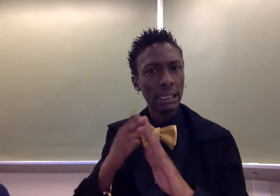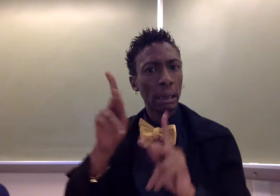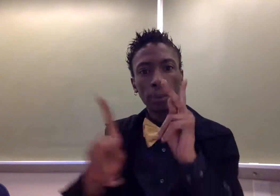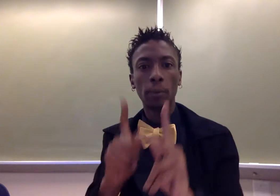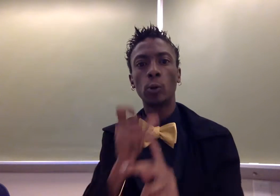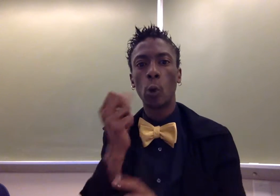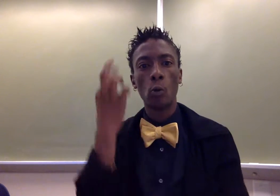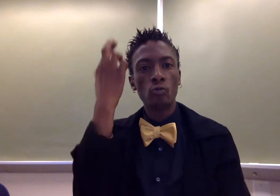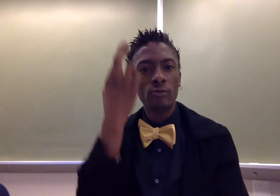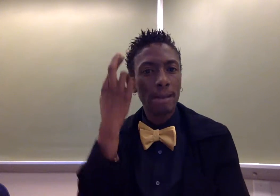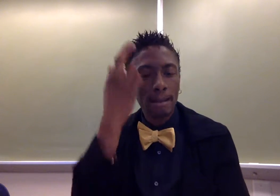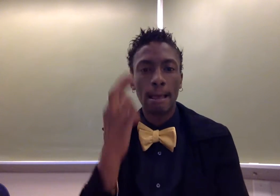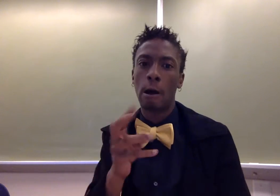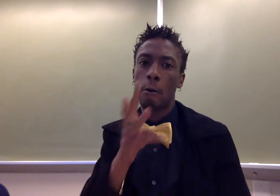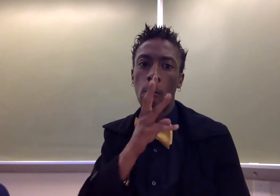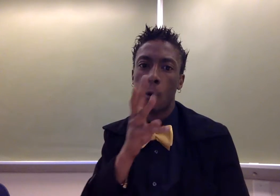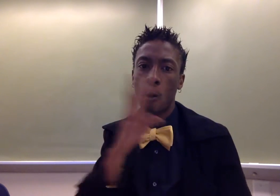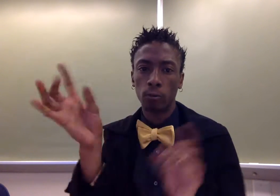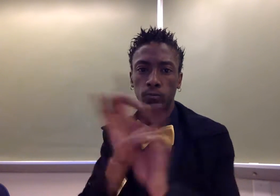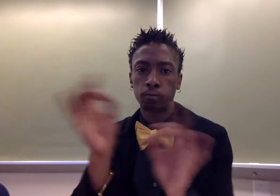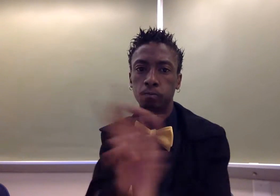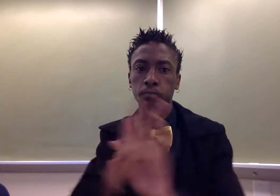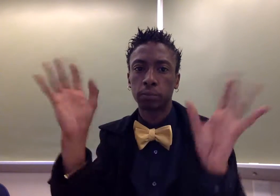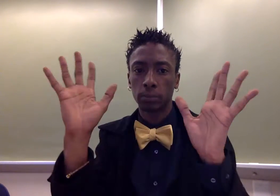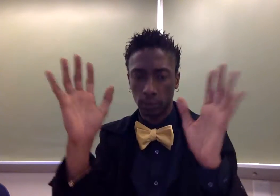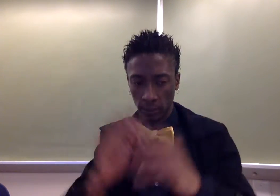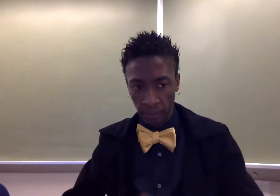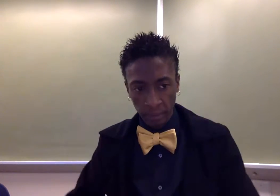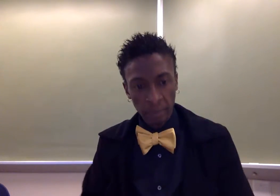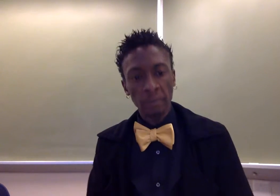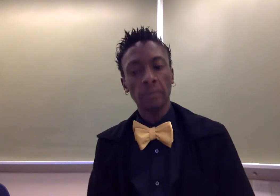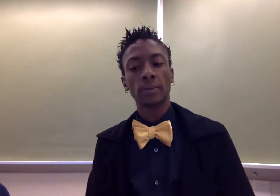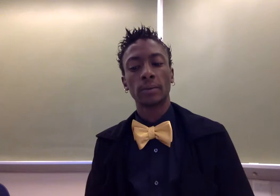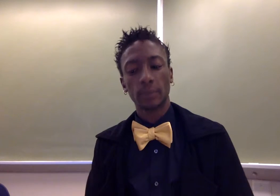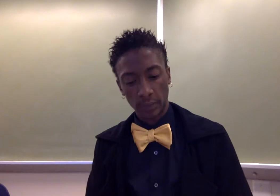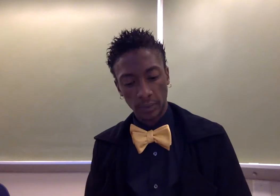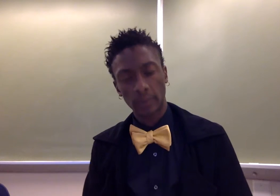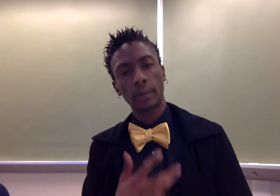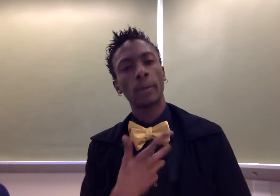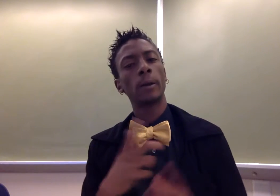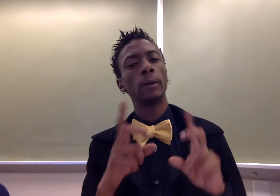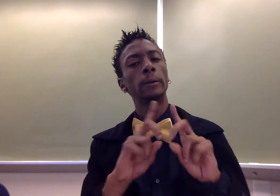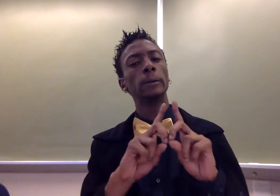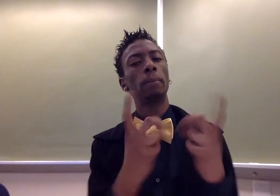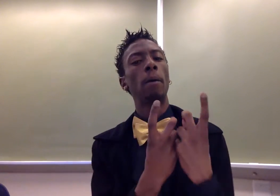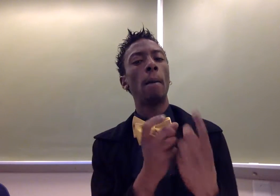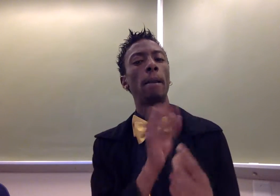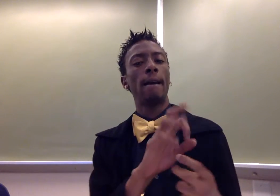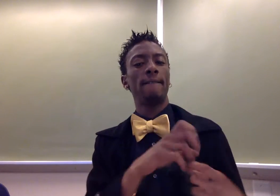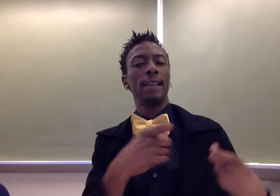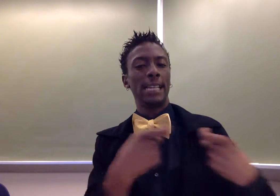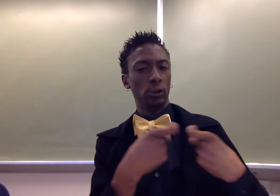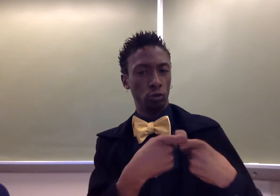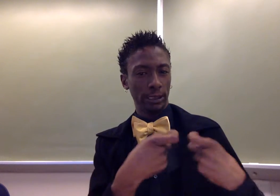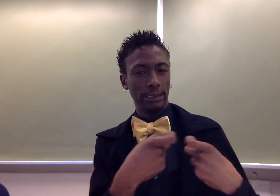I've spoken to people from the Department of Energy, one of whom I know rather closely,